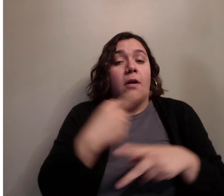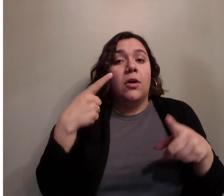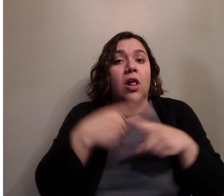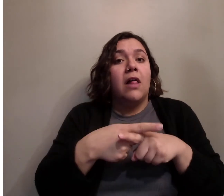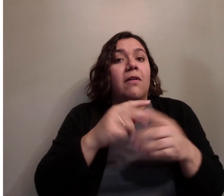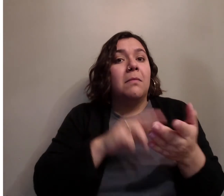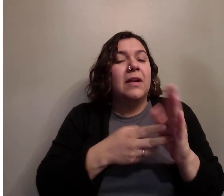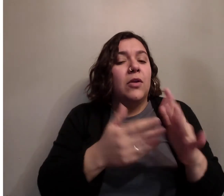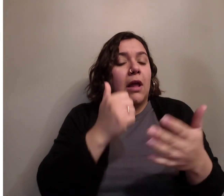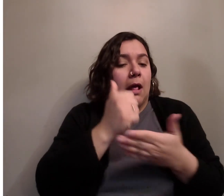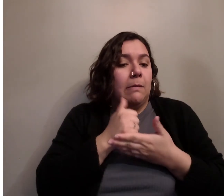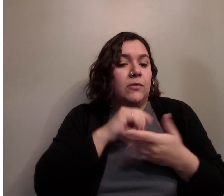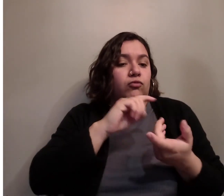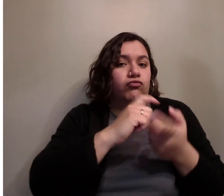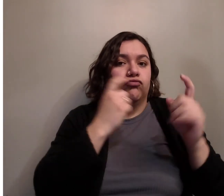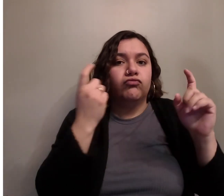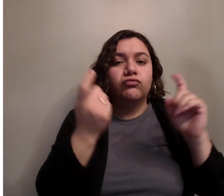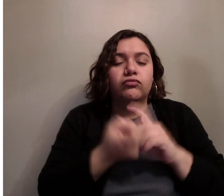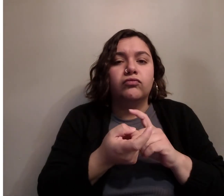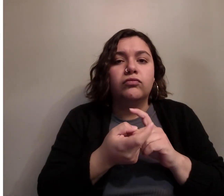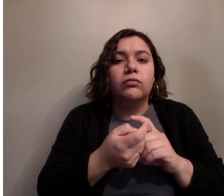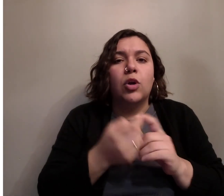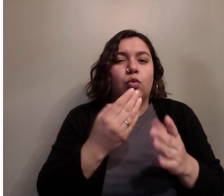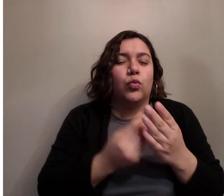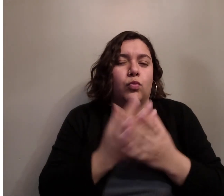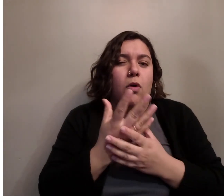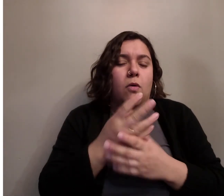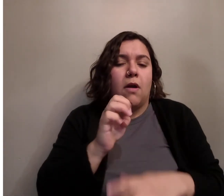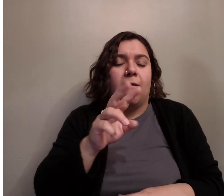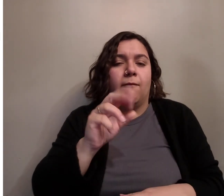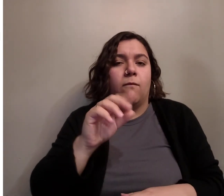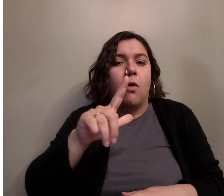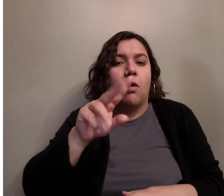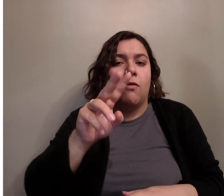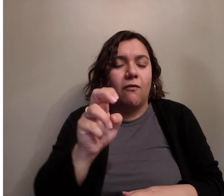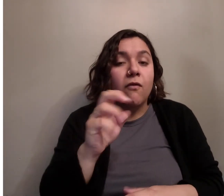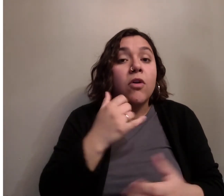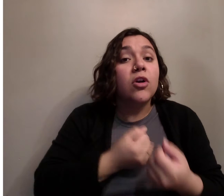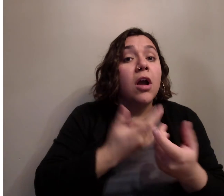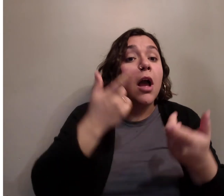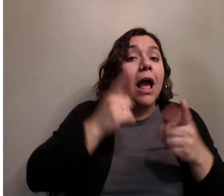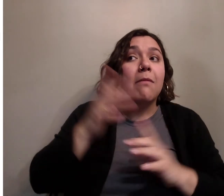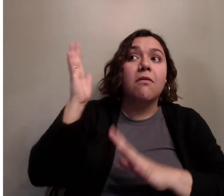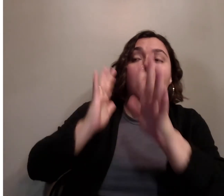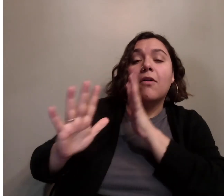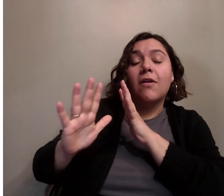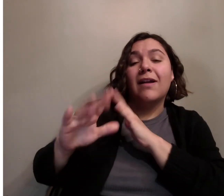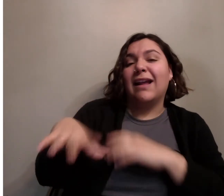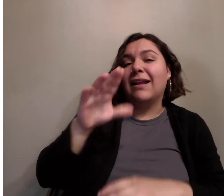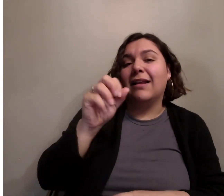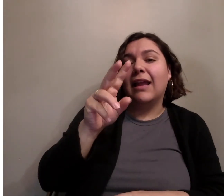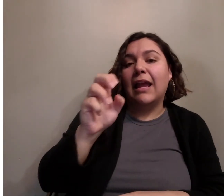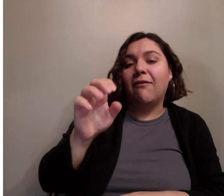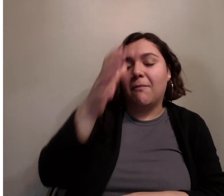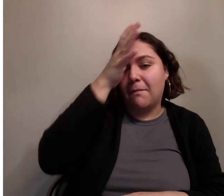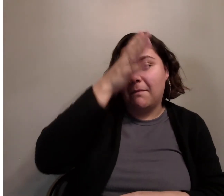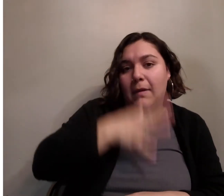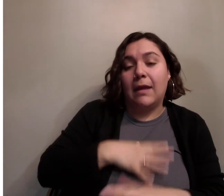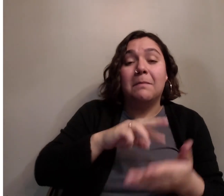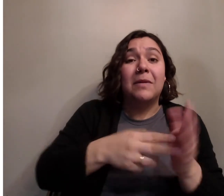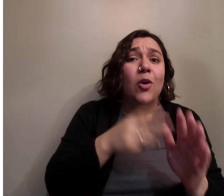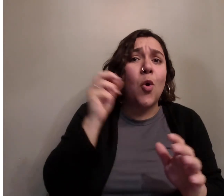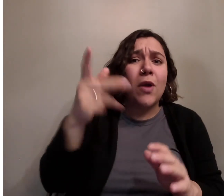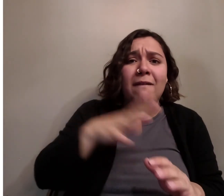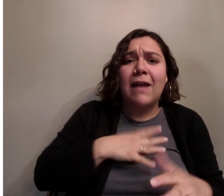because overcoming conflict is what helped us evolve and what led us to, you know, assured us when we were cavemen that